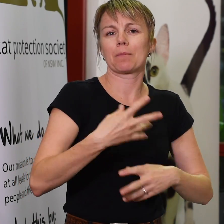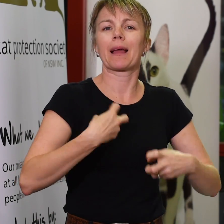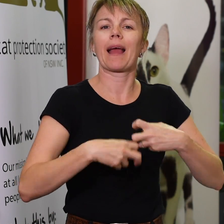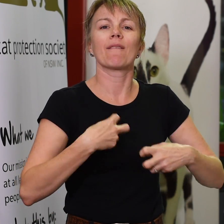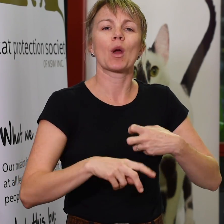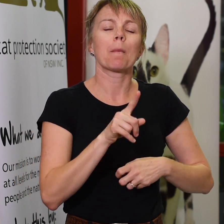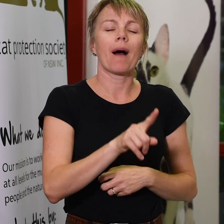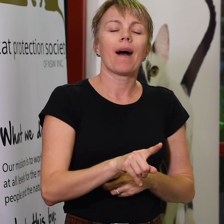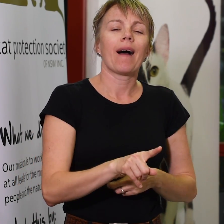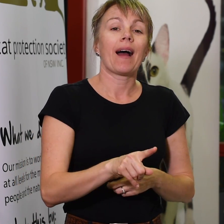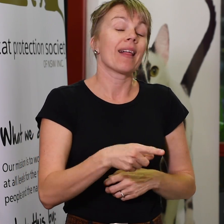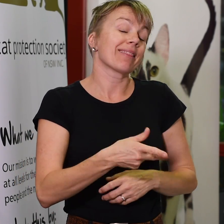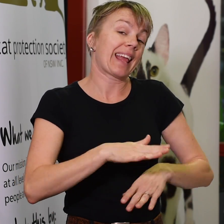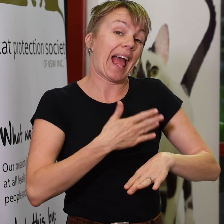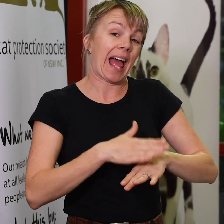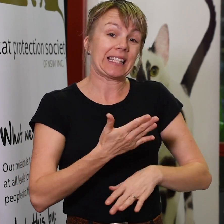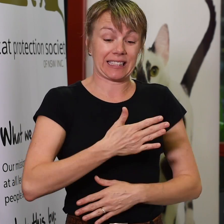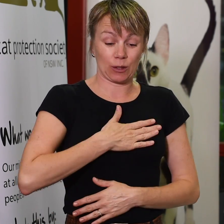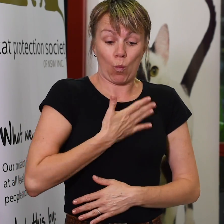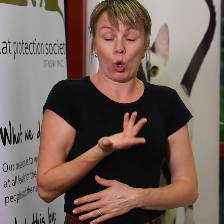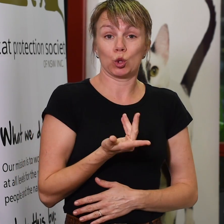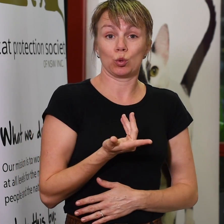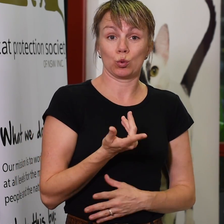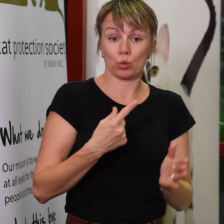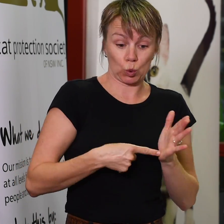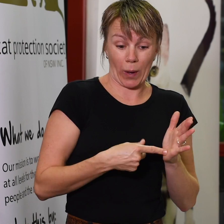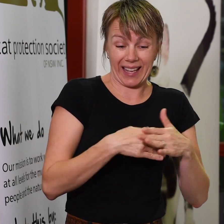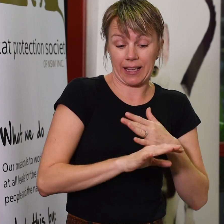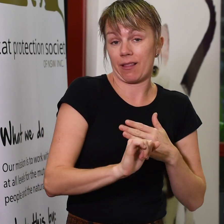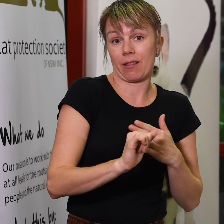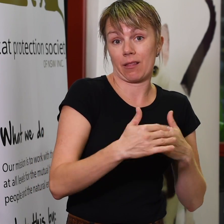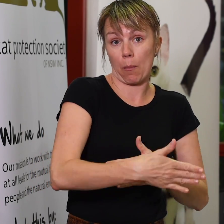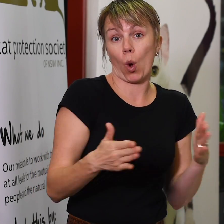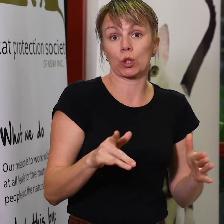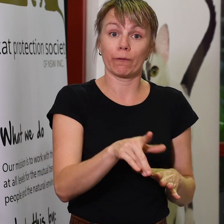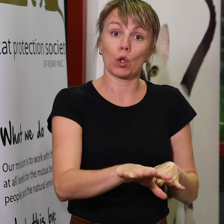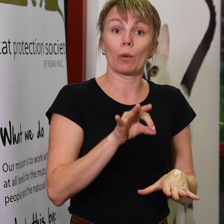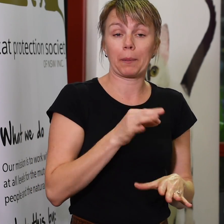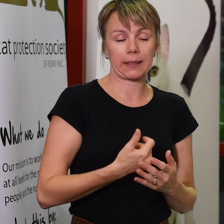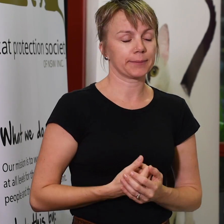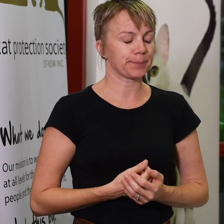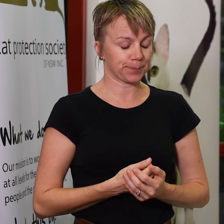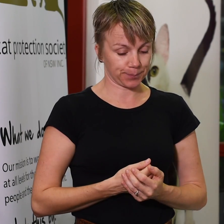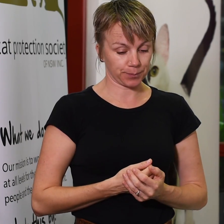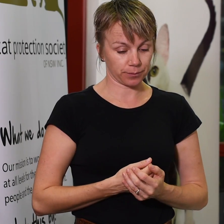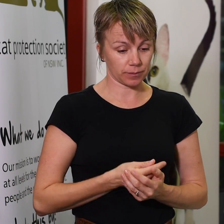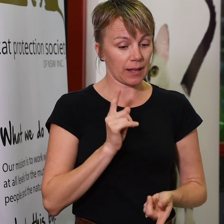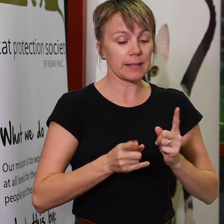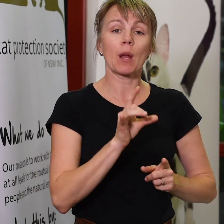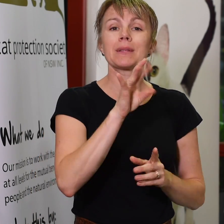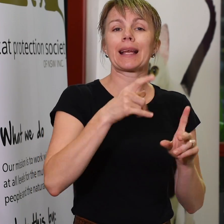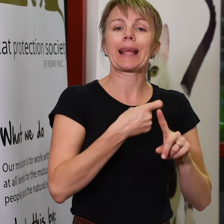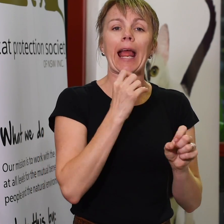It's just that it doesn't want to toilet in what you've given it to toilet in. We've had 10-kilo cats come into the